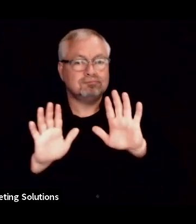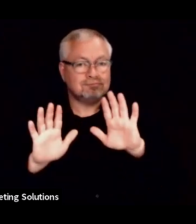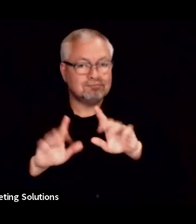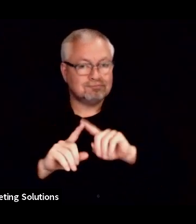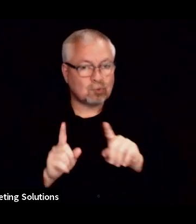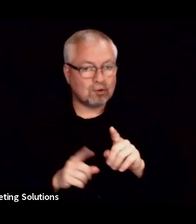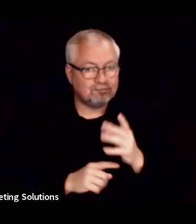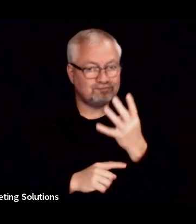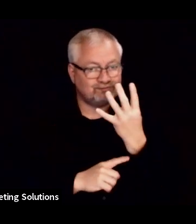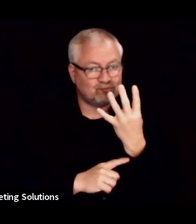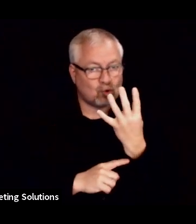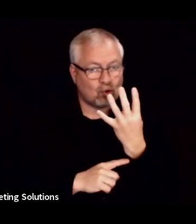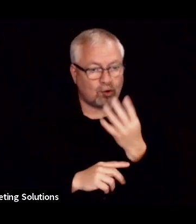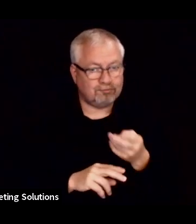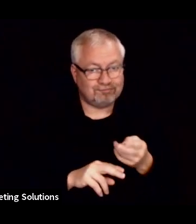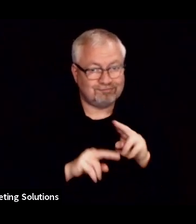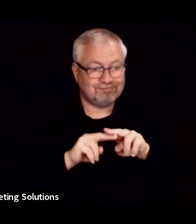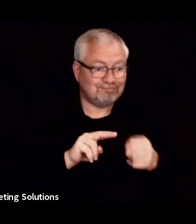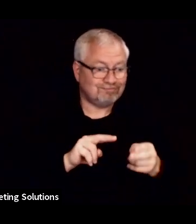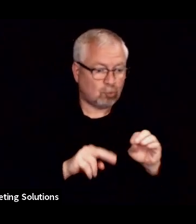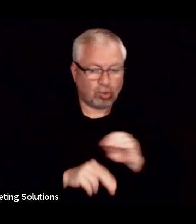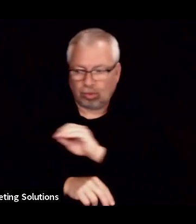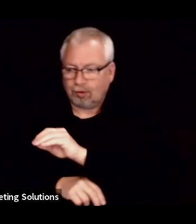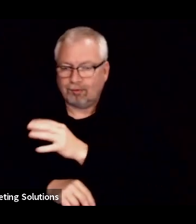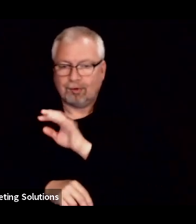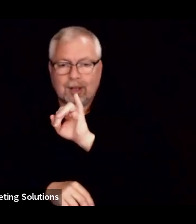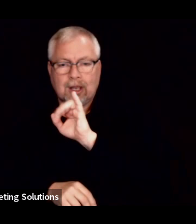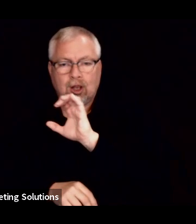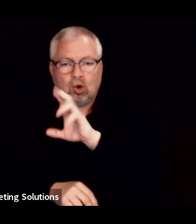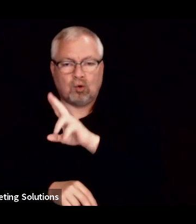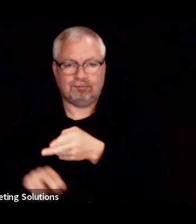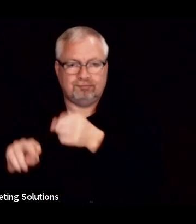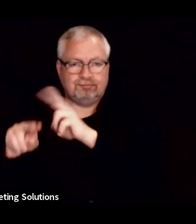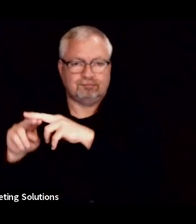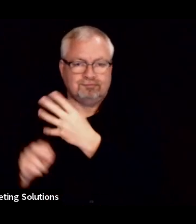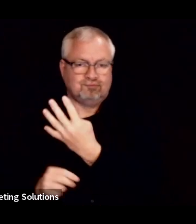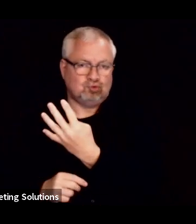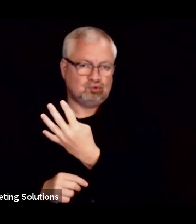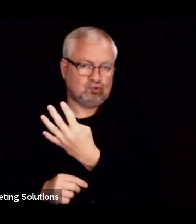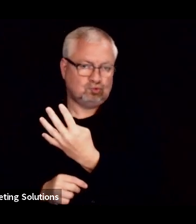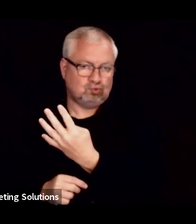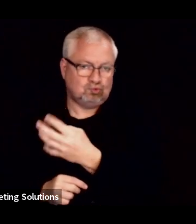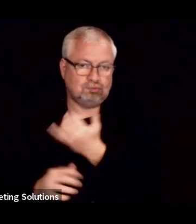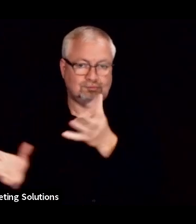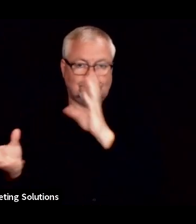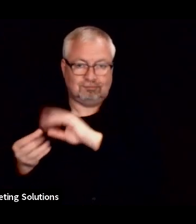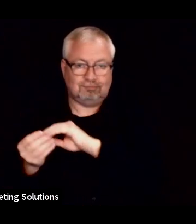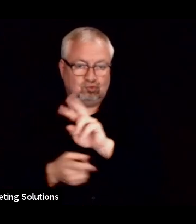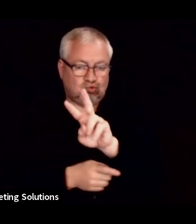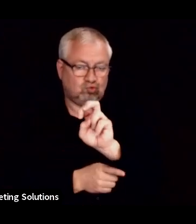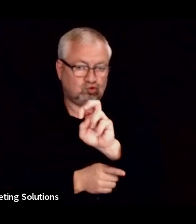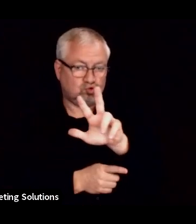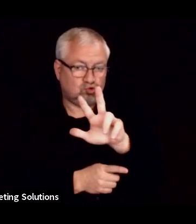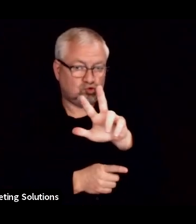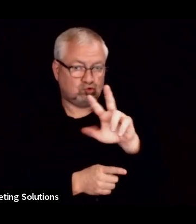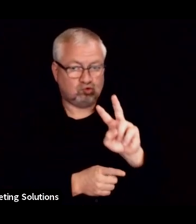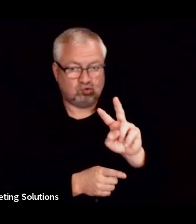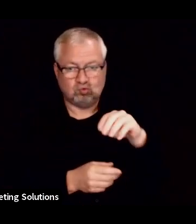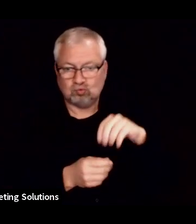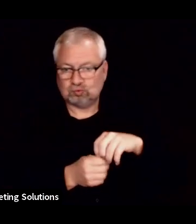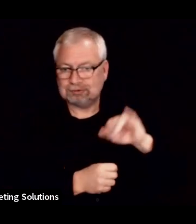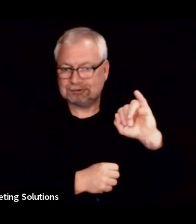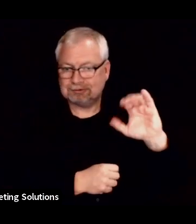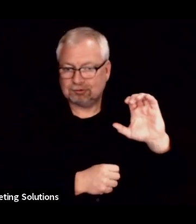intensive care units, so a total of 233 COVID patients in intensive care units. And indeed, a couple of